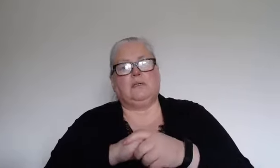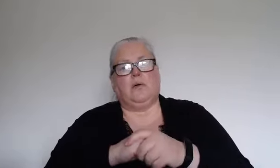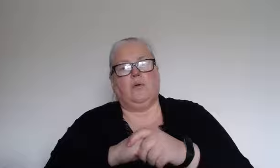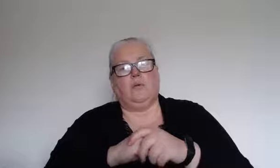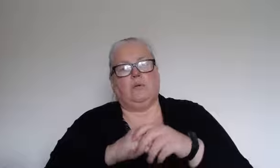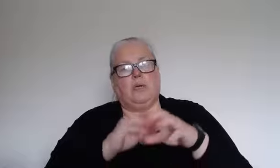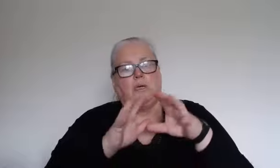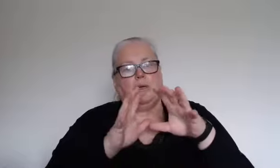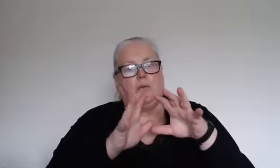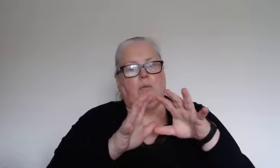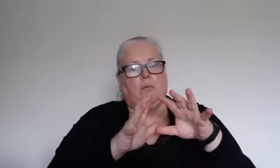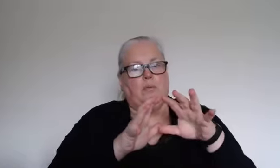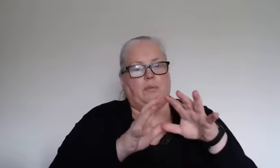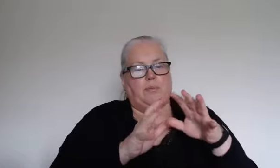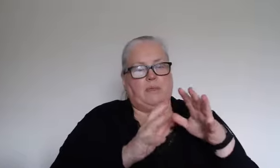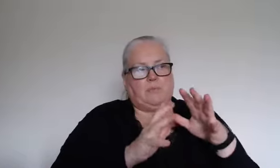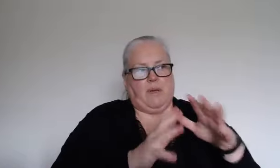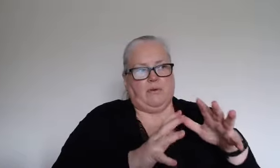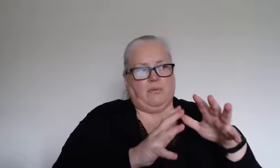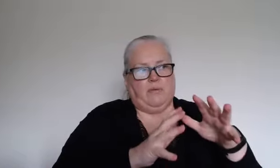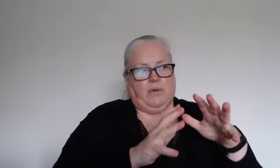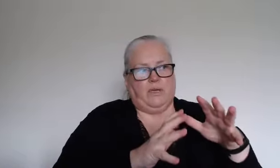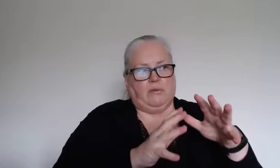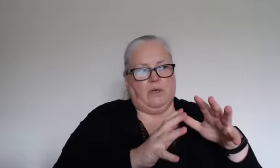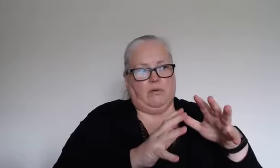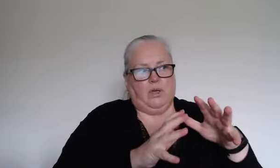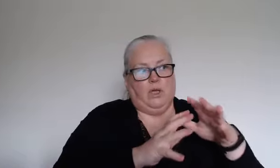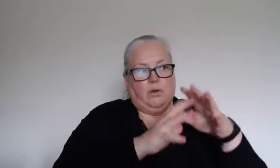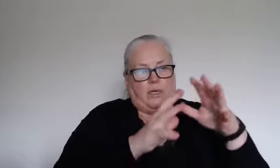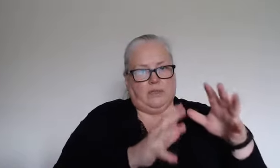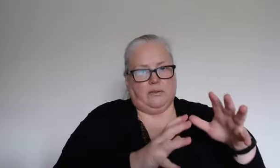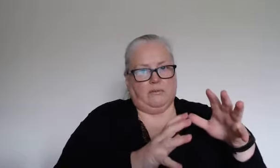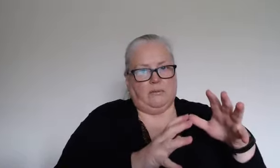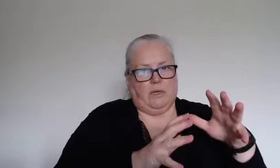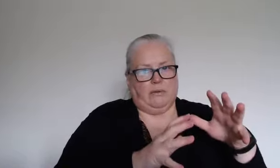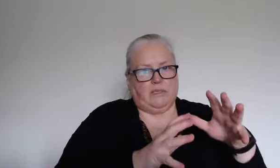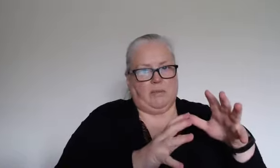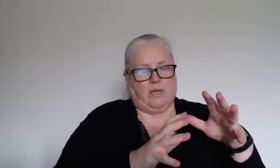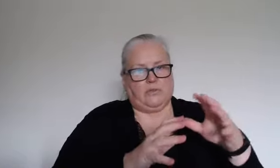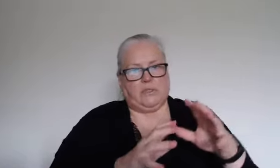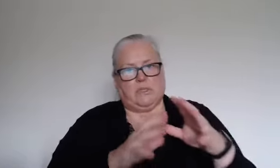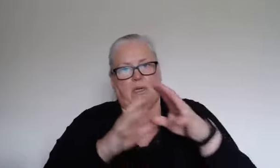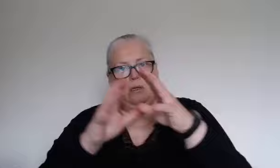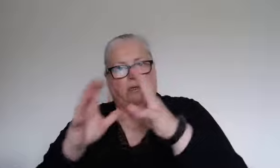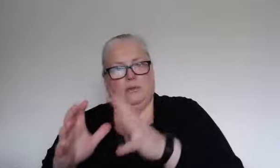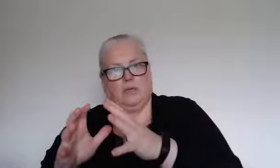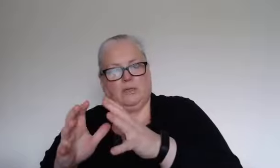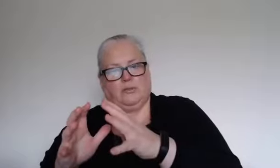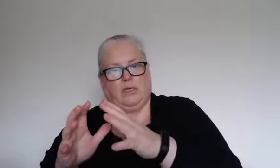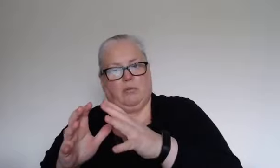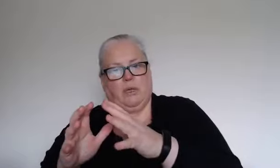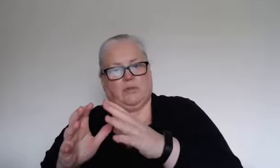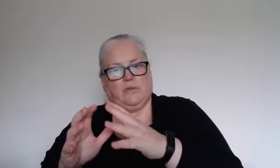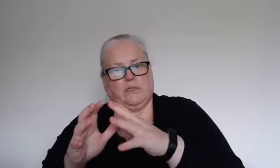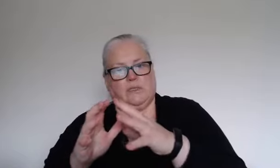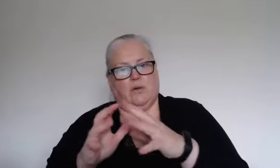So it's better if we can look at our eating patterns, look at our drinking patterns, and say, okay,